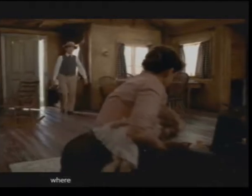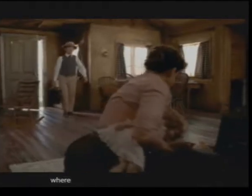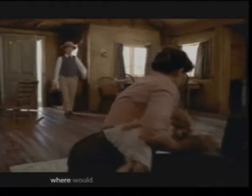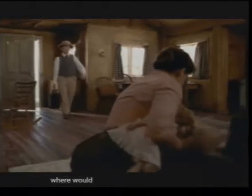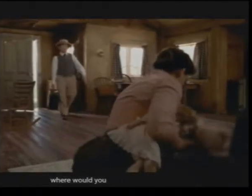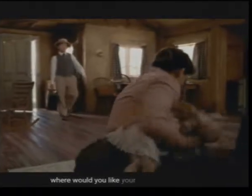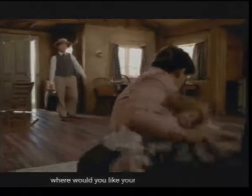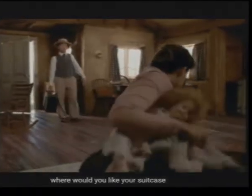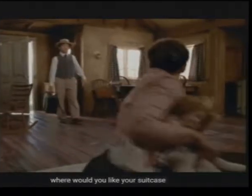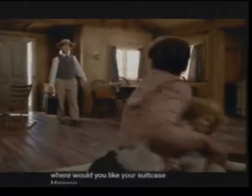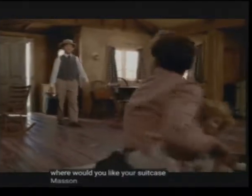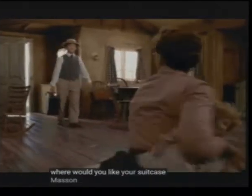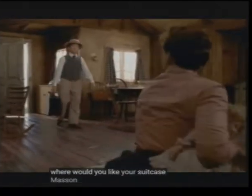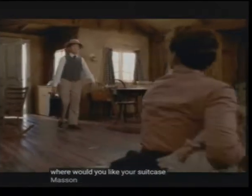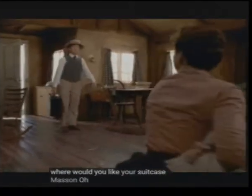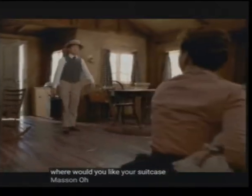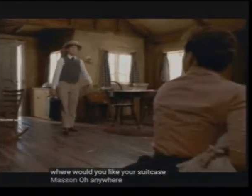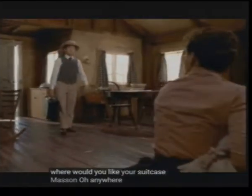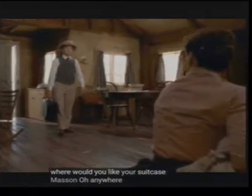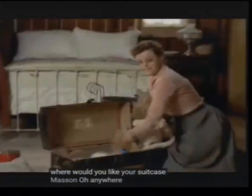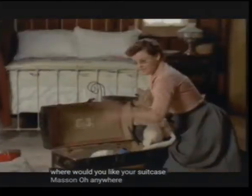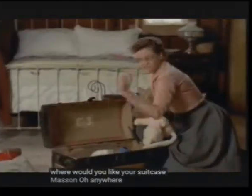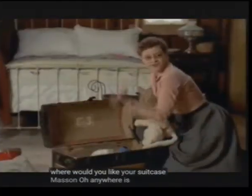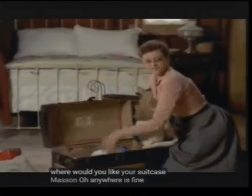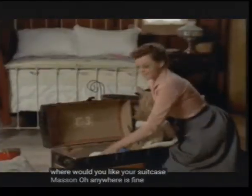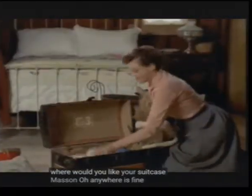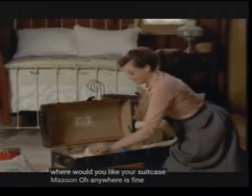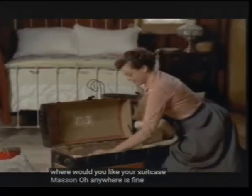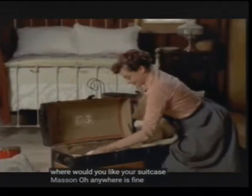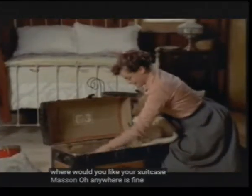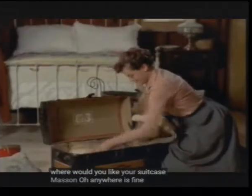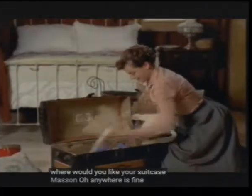Where would you like your suitcase, Miss Sullivan? Oh, anywhere is fine.